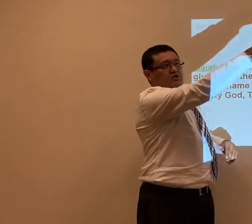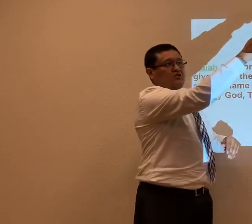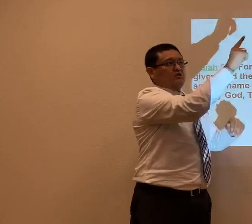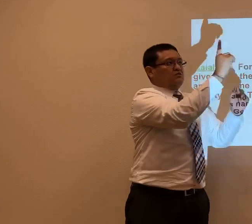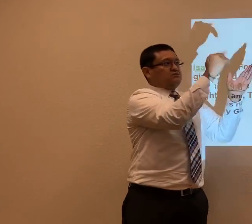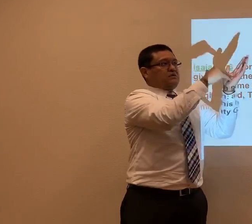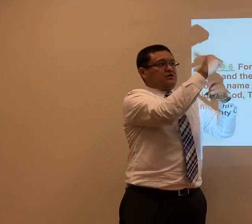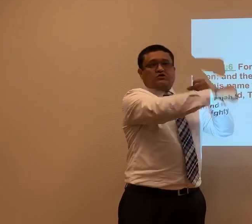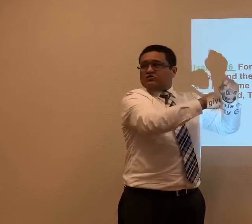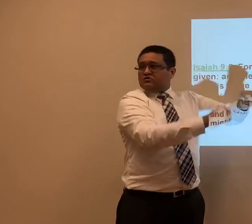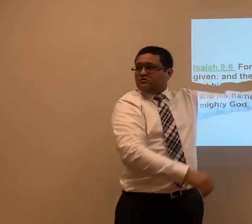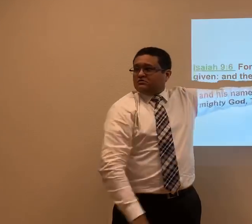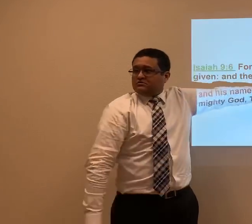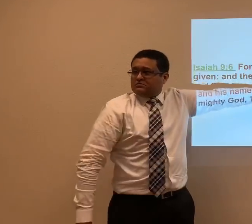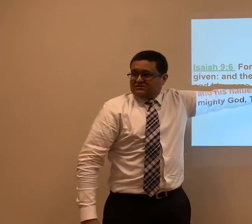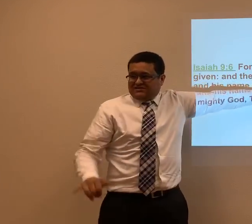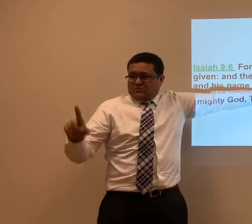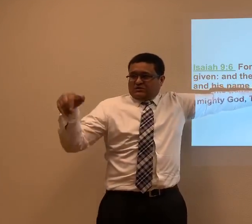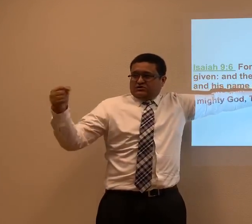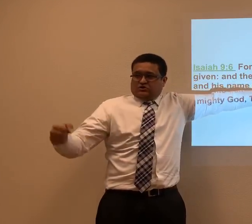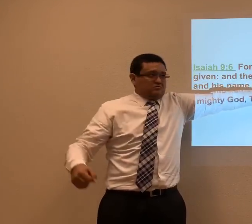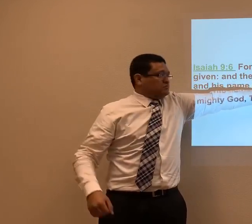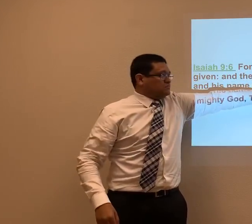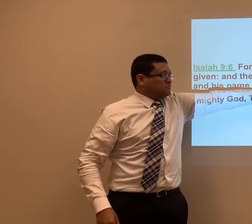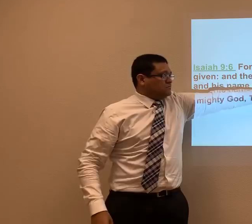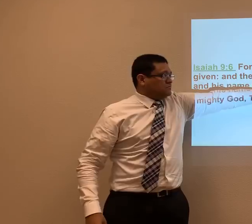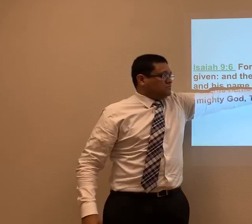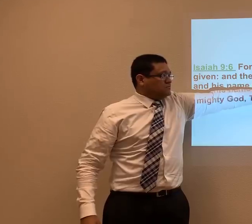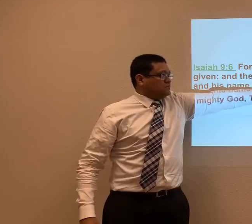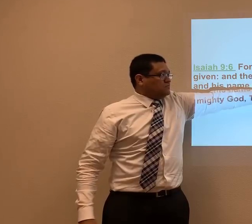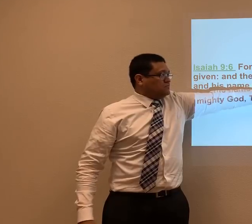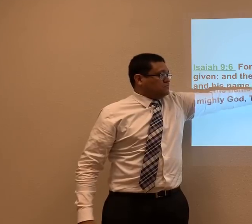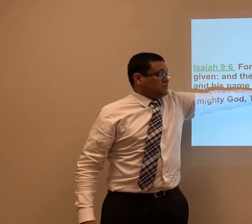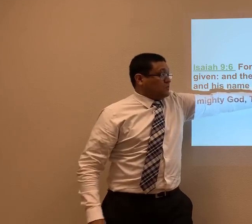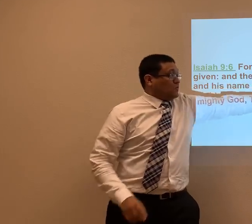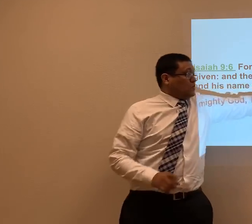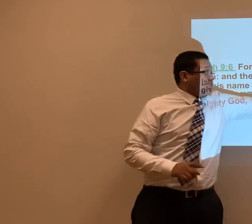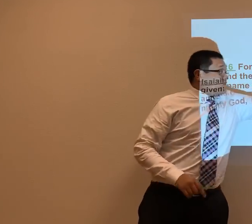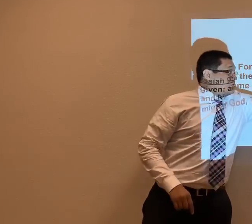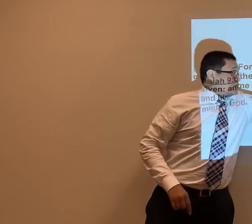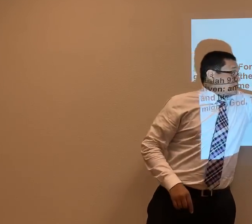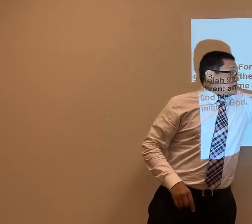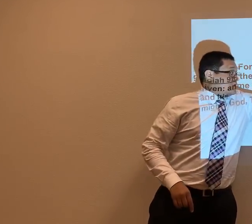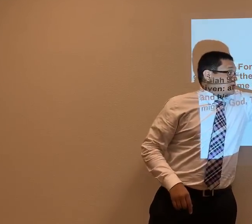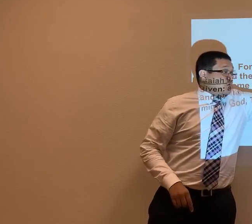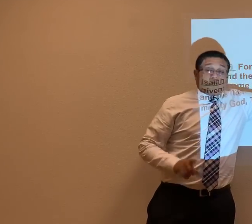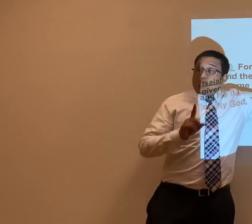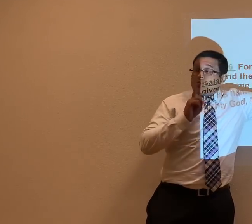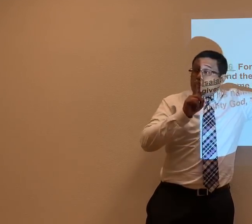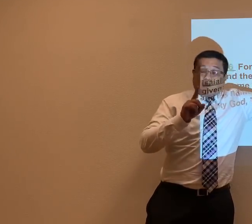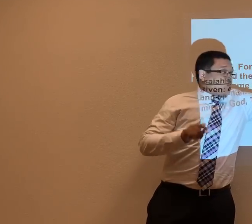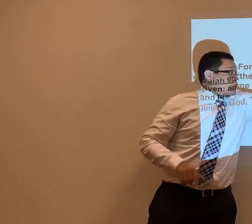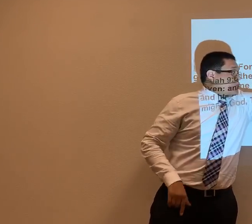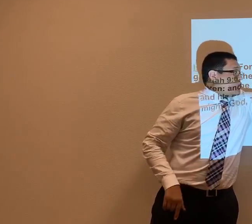name. So these are just his titles that they use to show his, what he